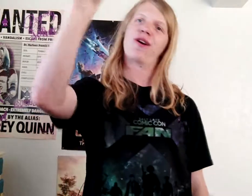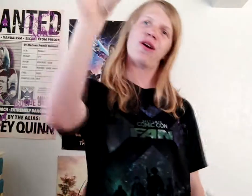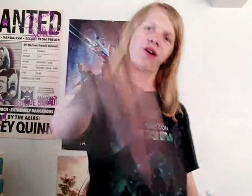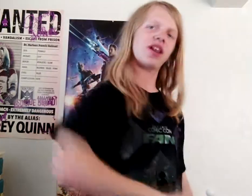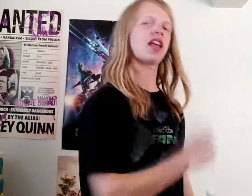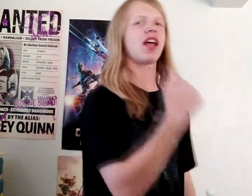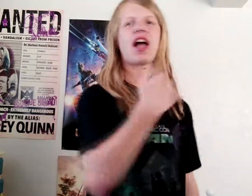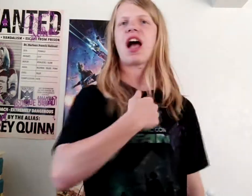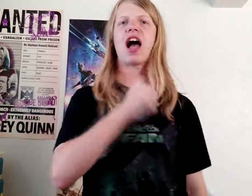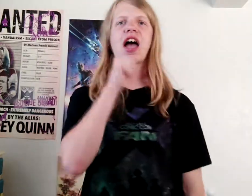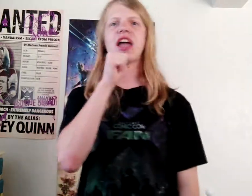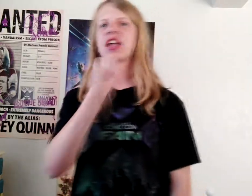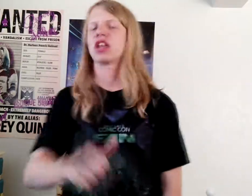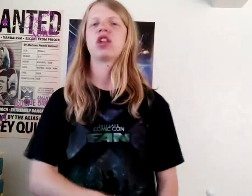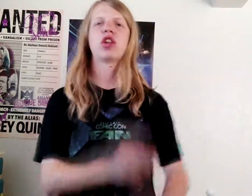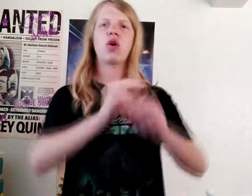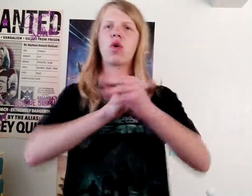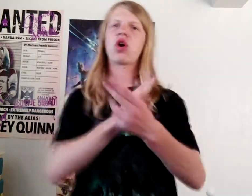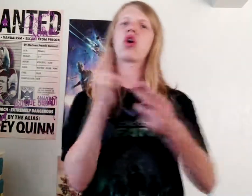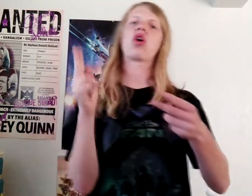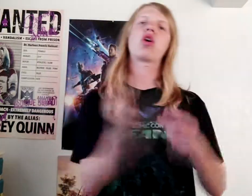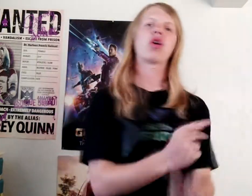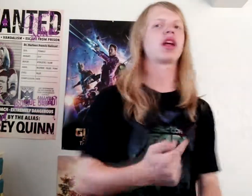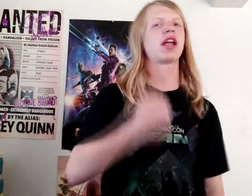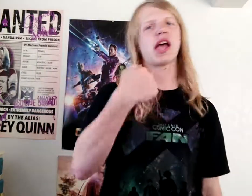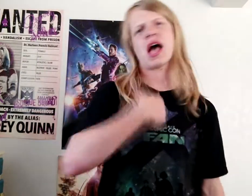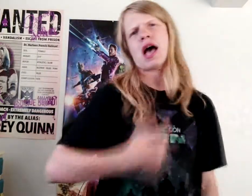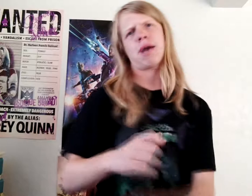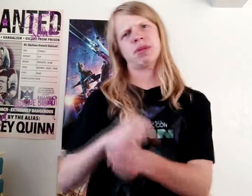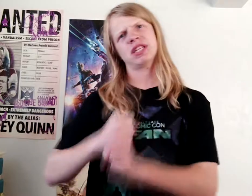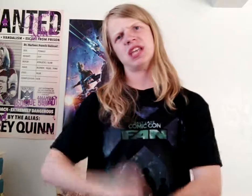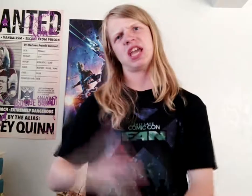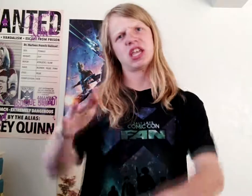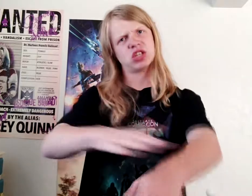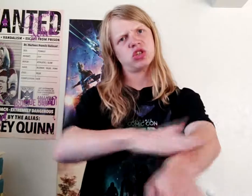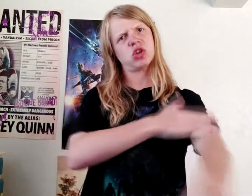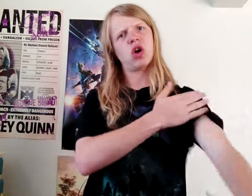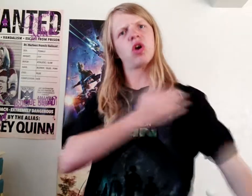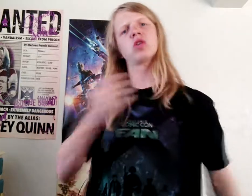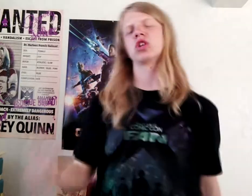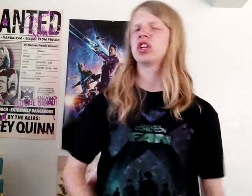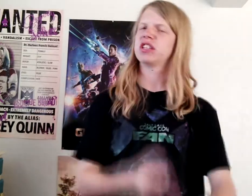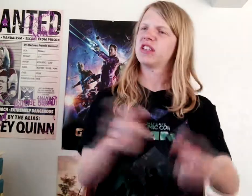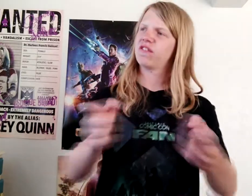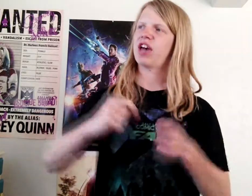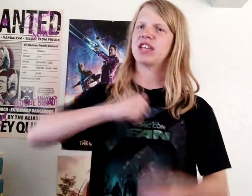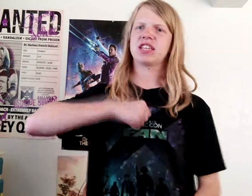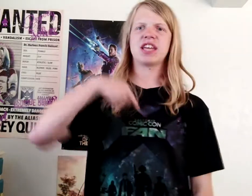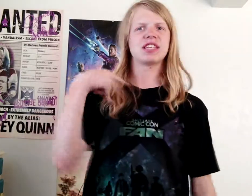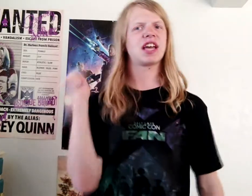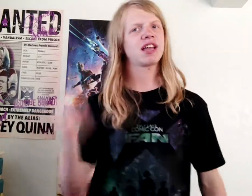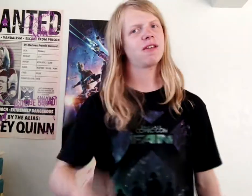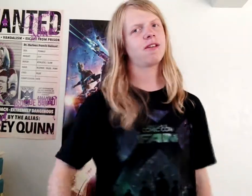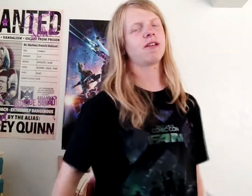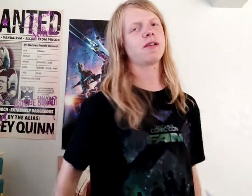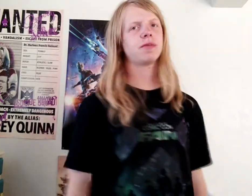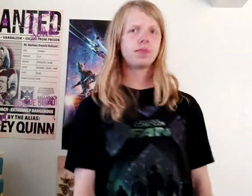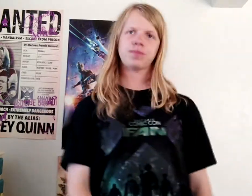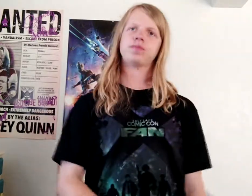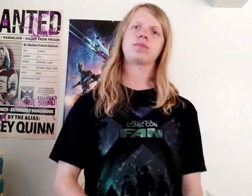30, I ain't in no hurry. I'ma take it slow, just as fast as I can.